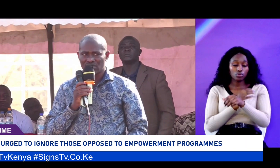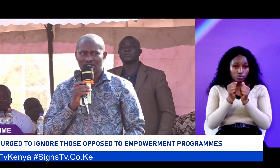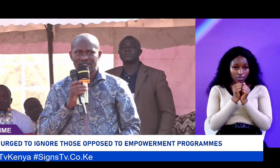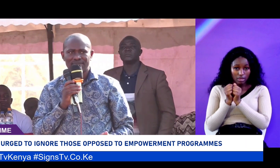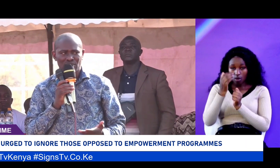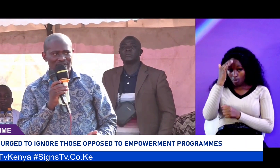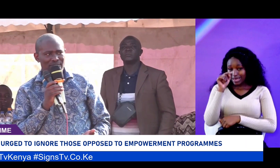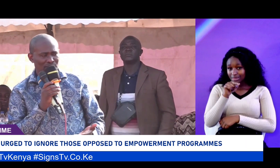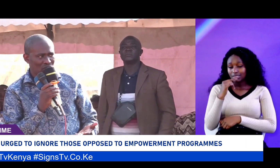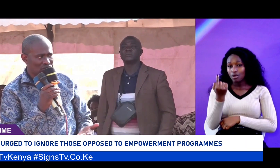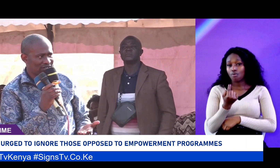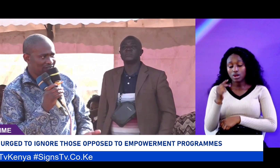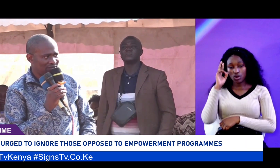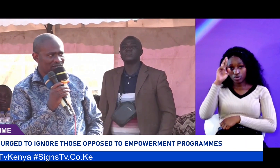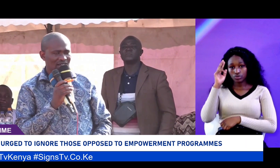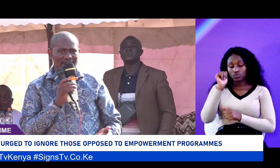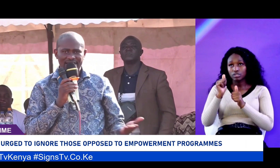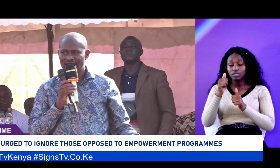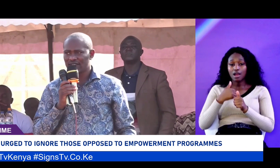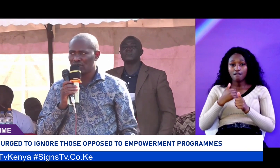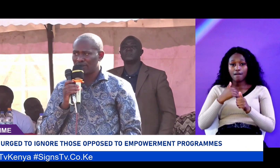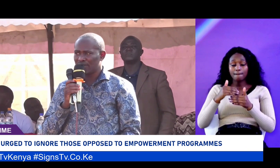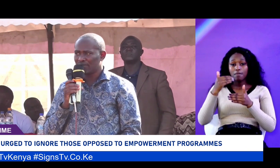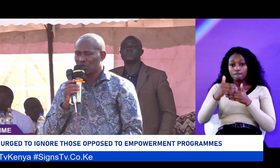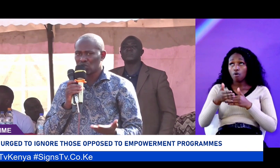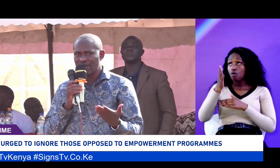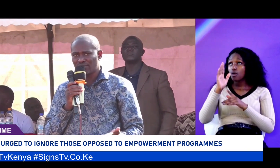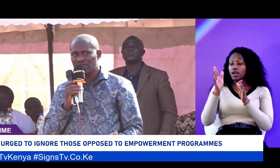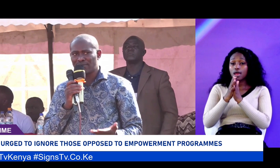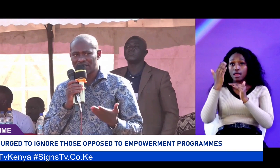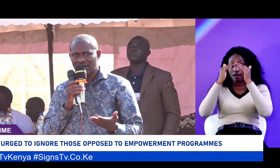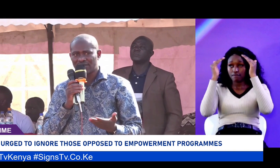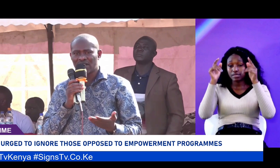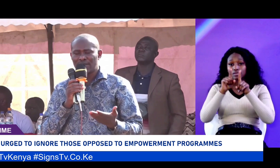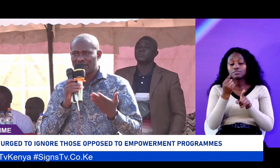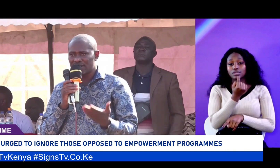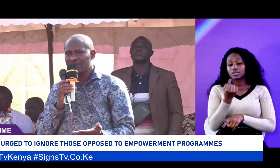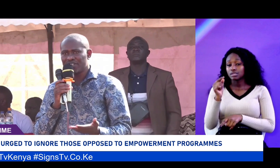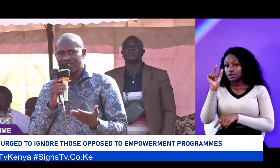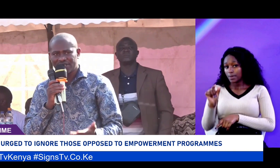reason that is important before God in heaven and any other human being, because everybody must live in